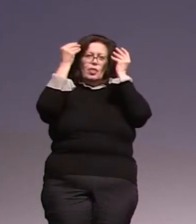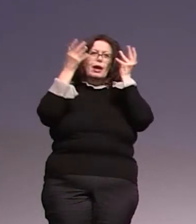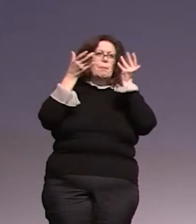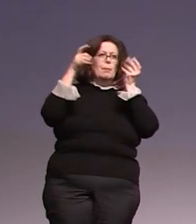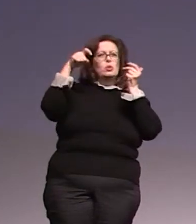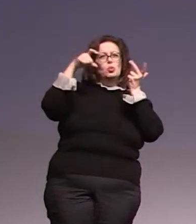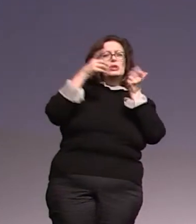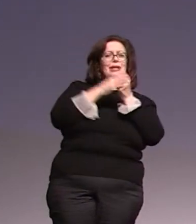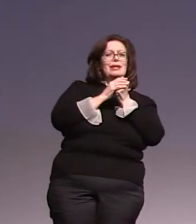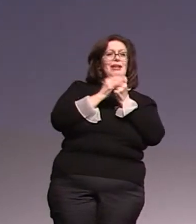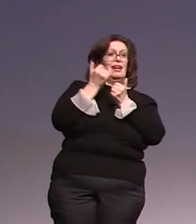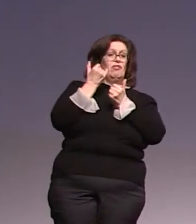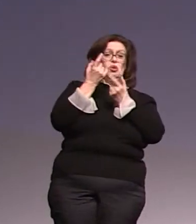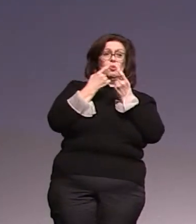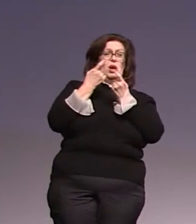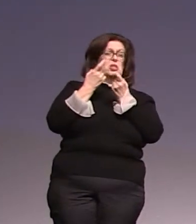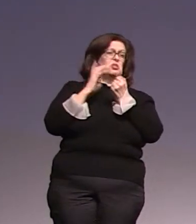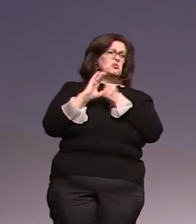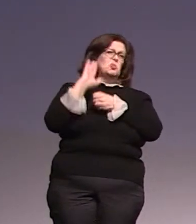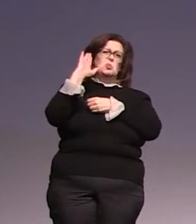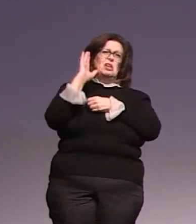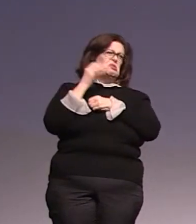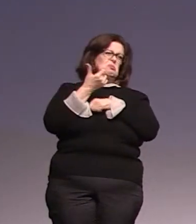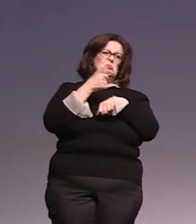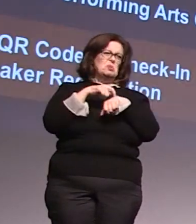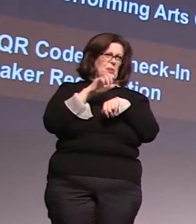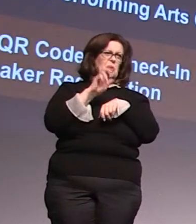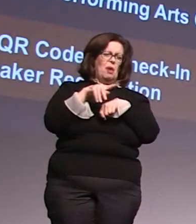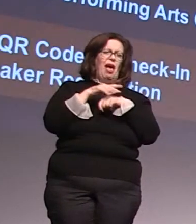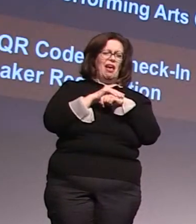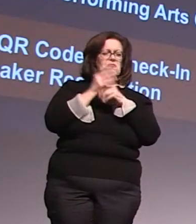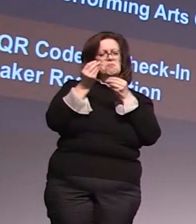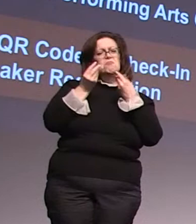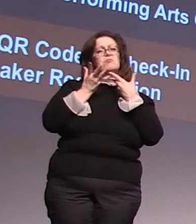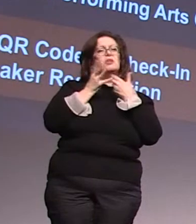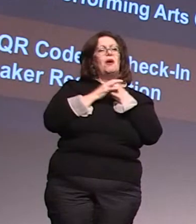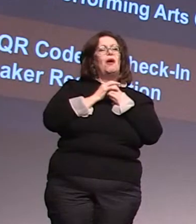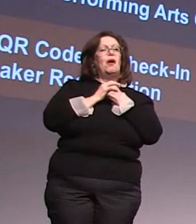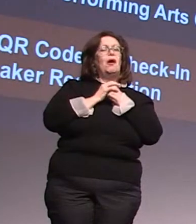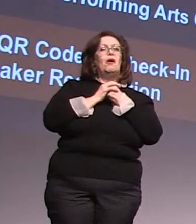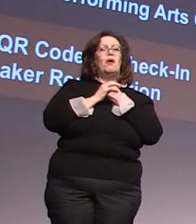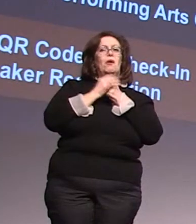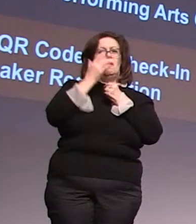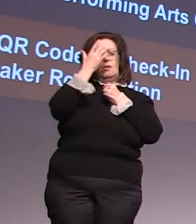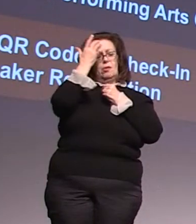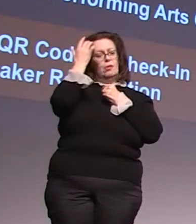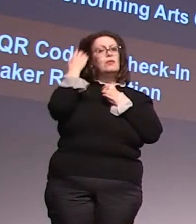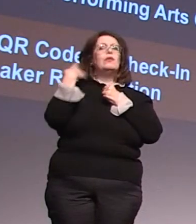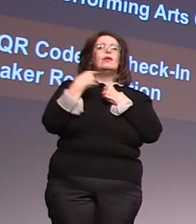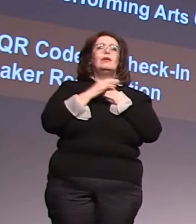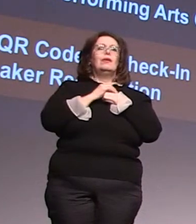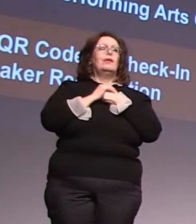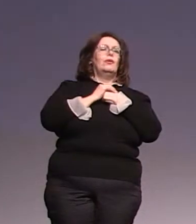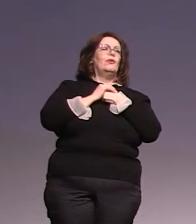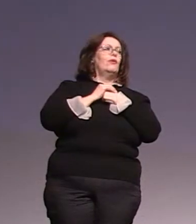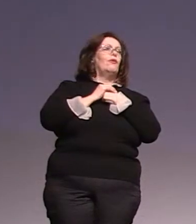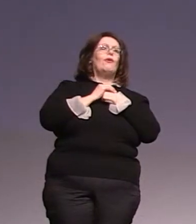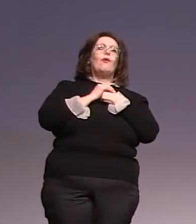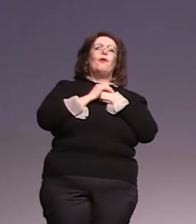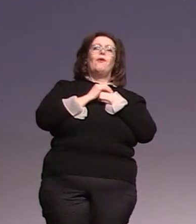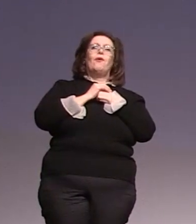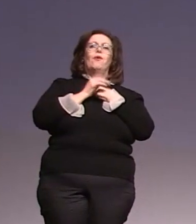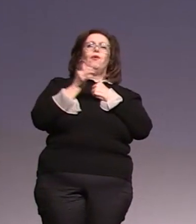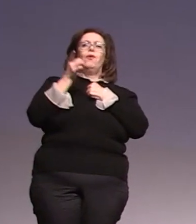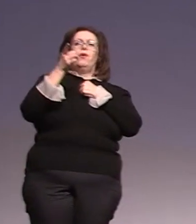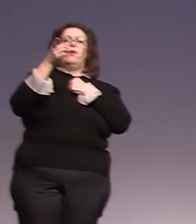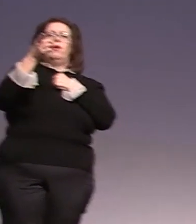But if you have a question and just want to raise your hand, we're happy to address that and talk through that if that's of interest to anybody. So does anyone have a question that you might